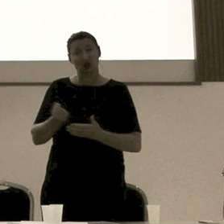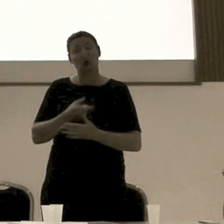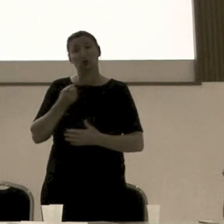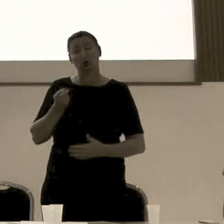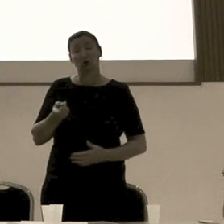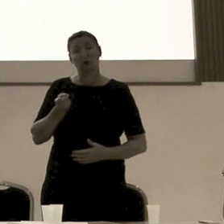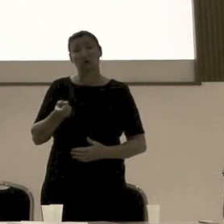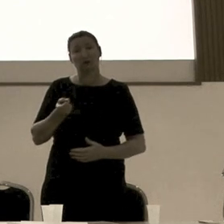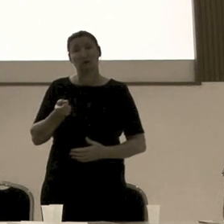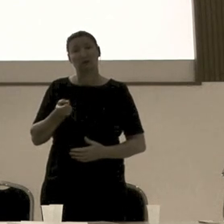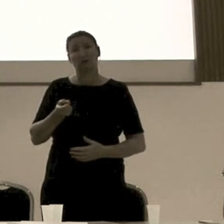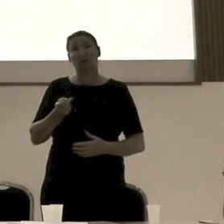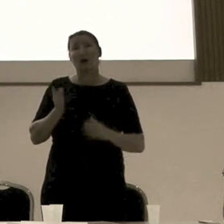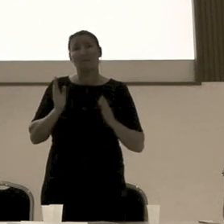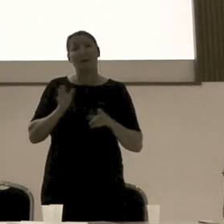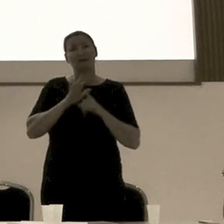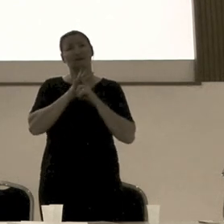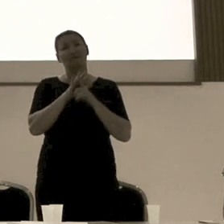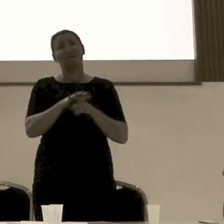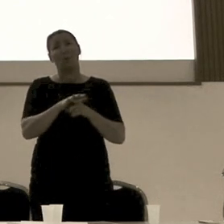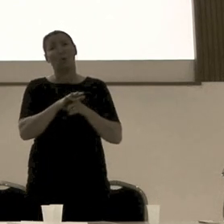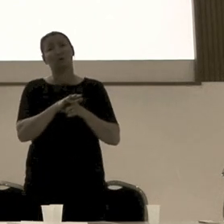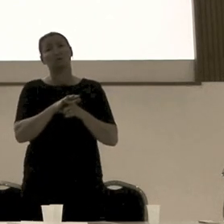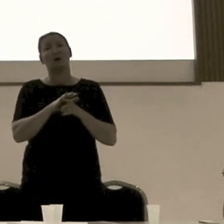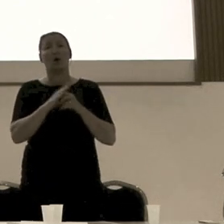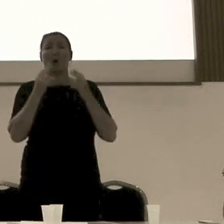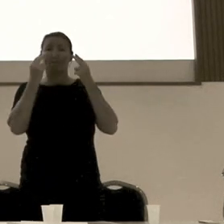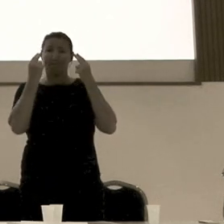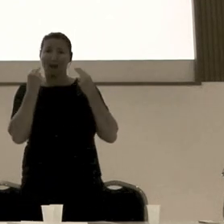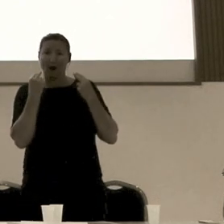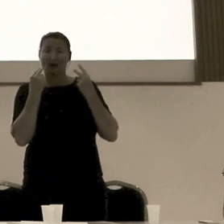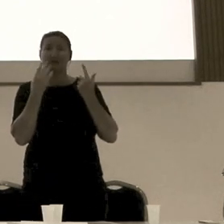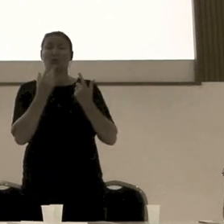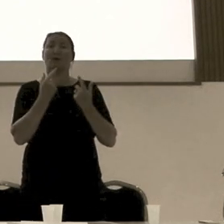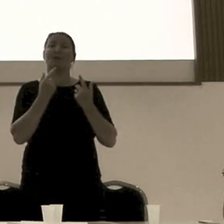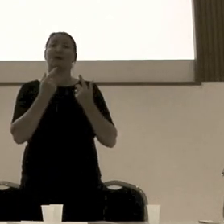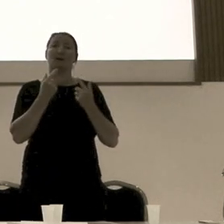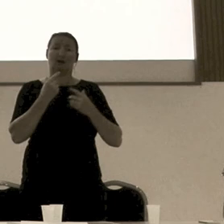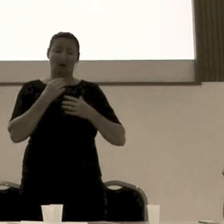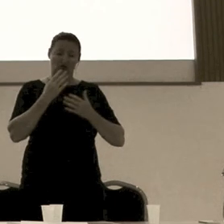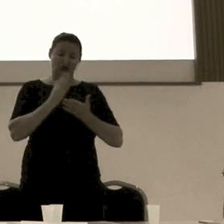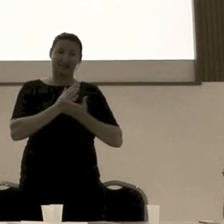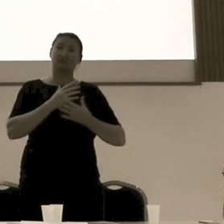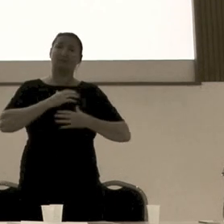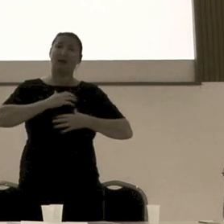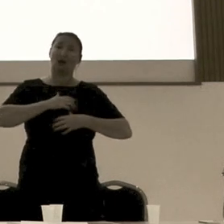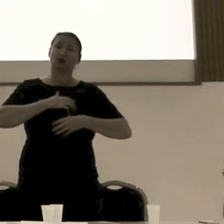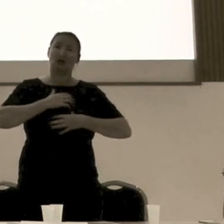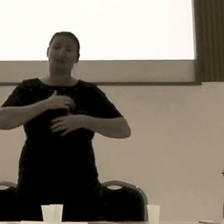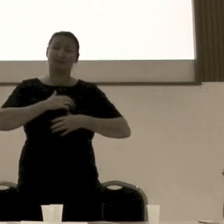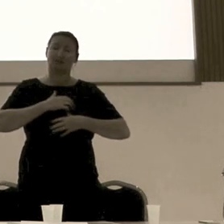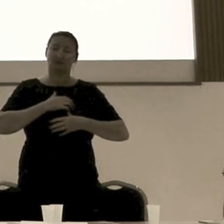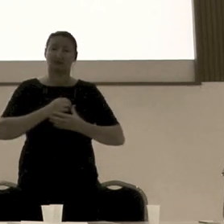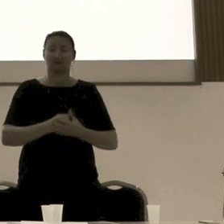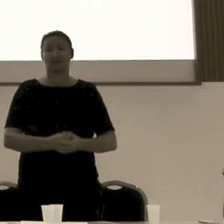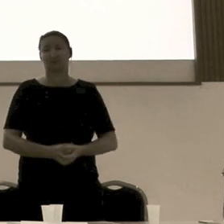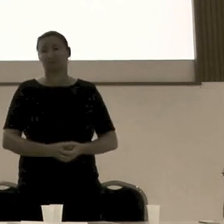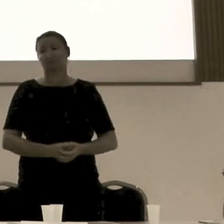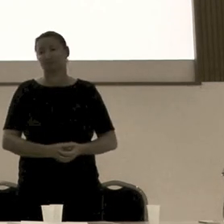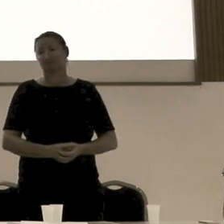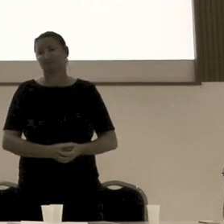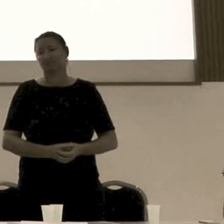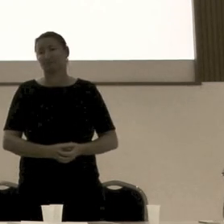Enforce compliance to reasonable adjustments and set up efficient complaint procedures to hold ableism accountable. Make